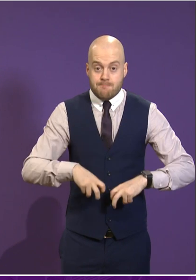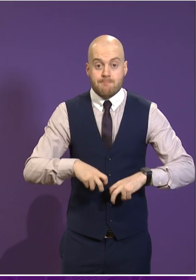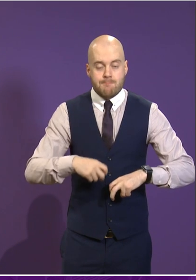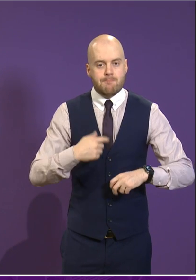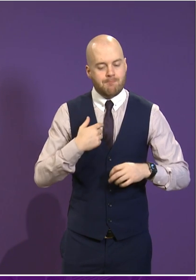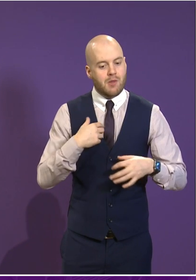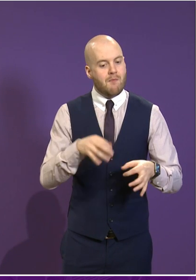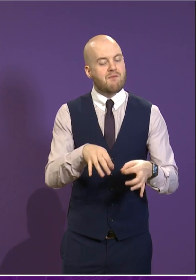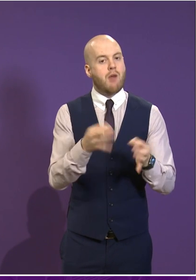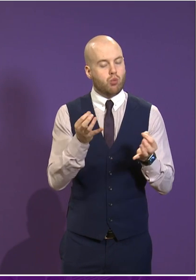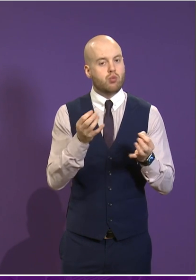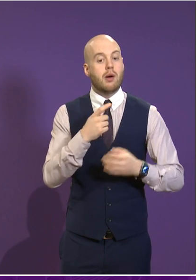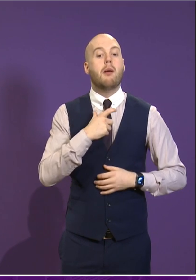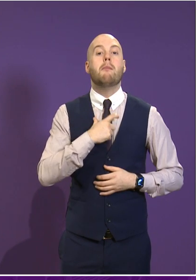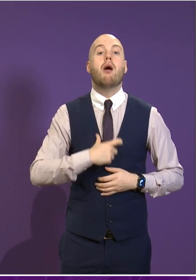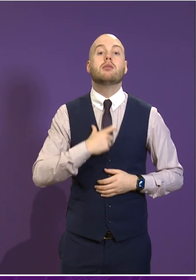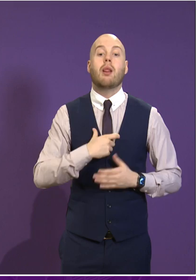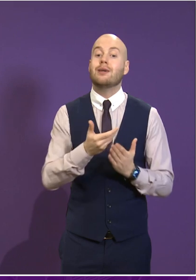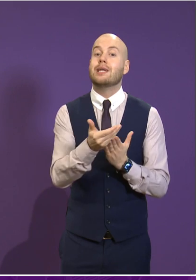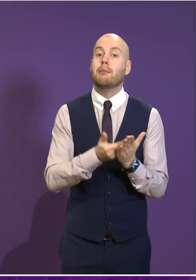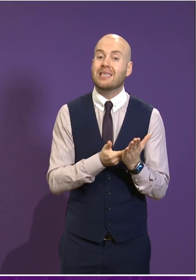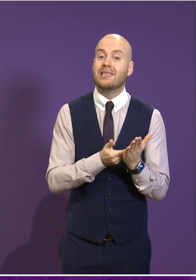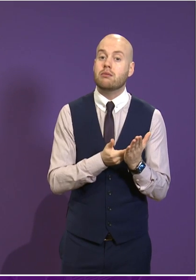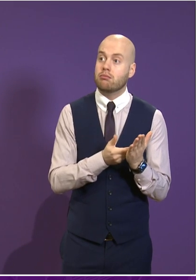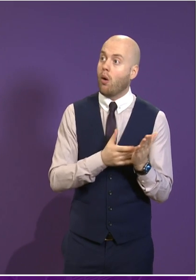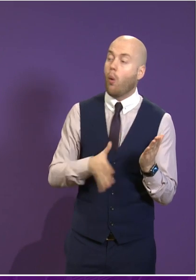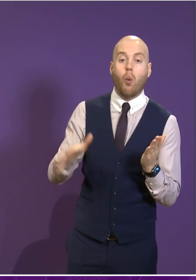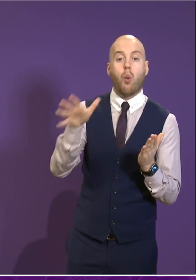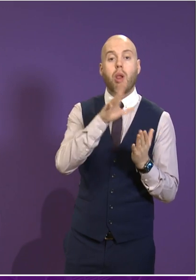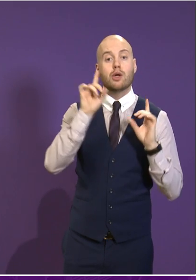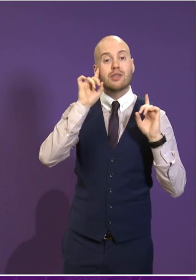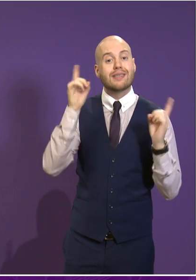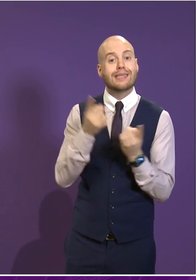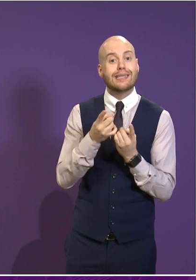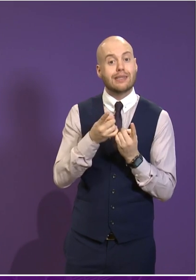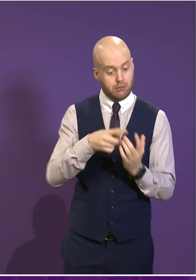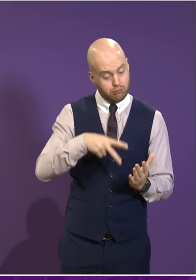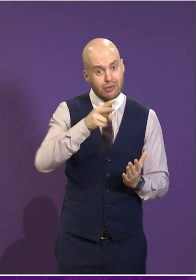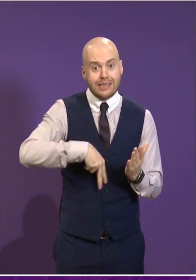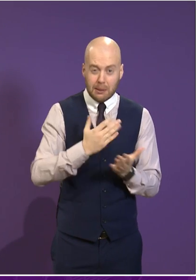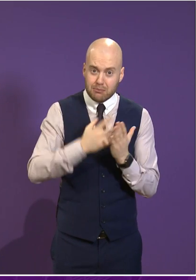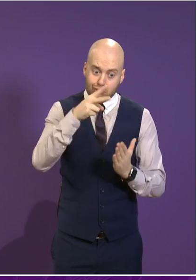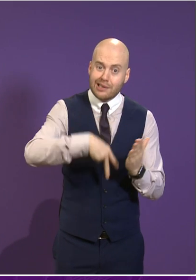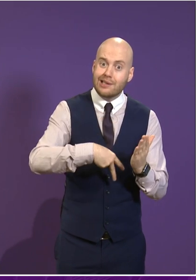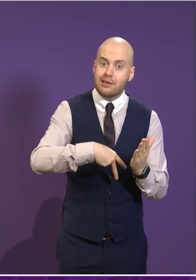personal statement was not always used by every institution. That often, you know,